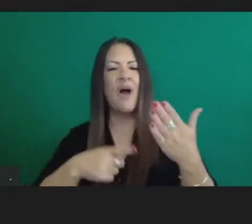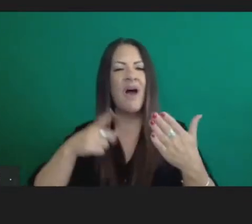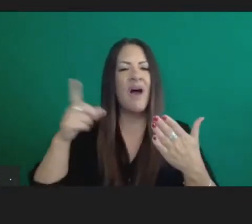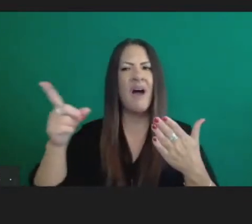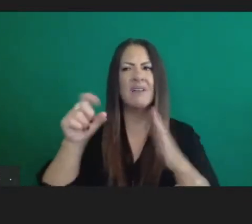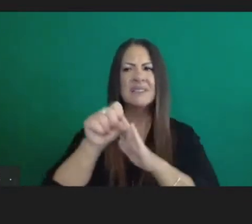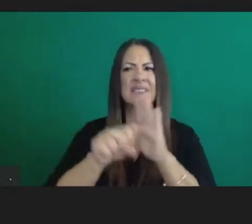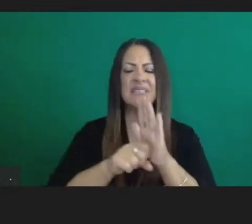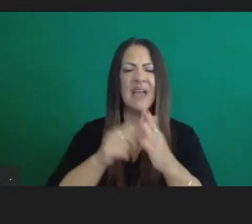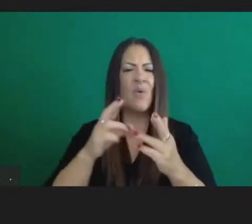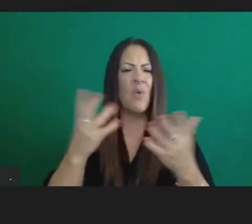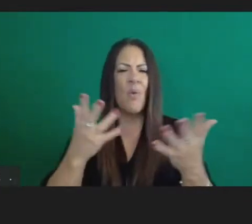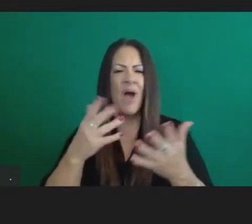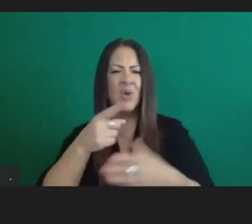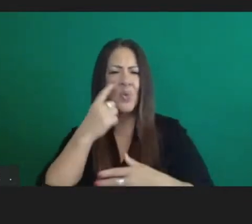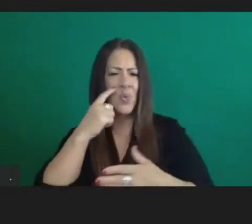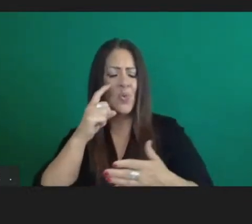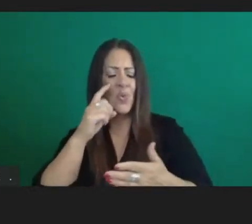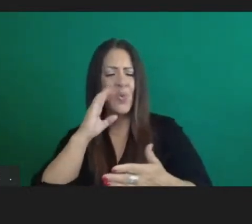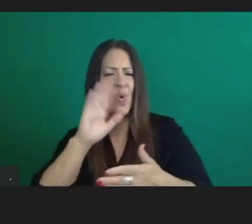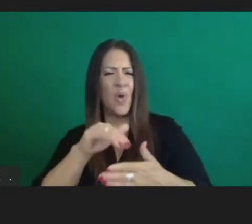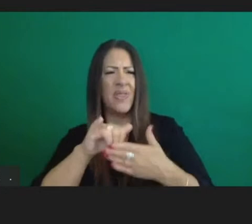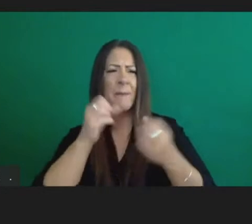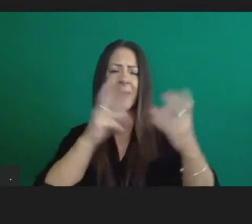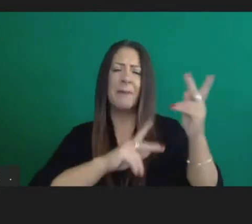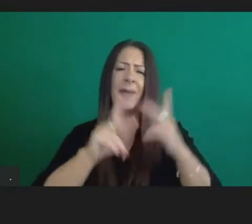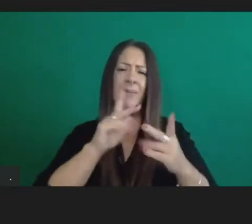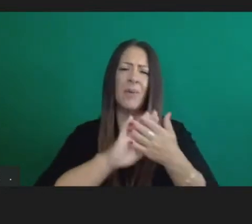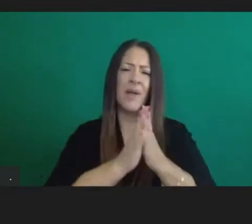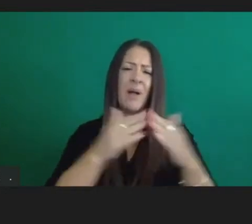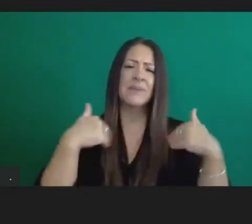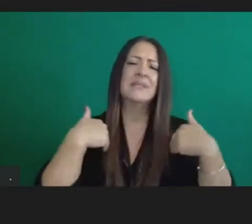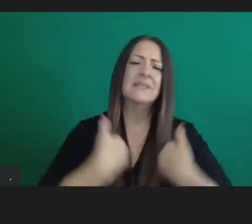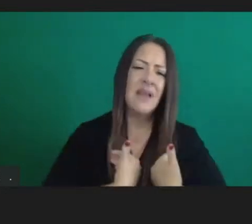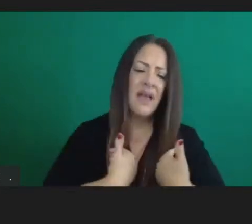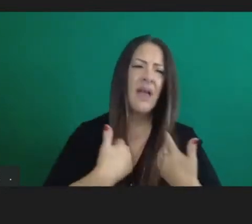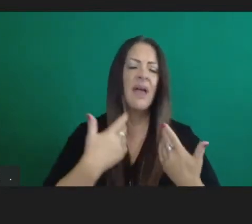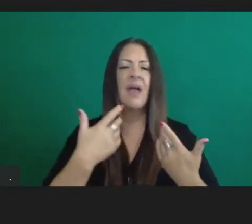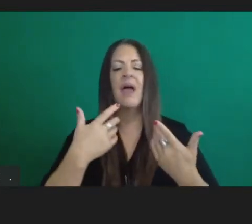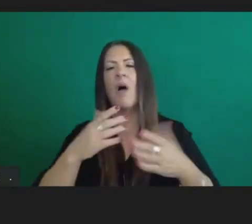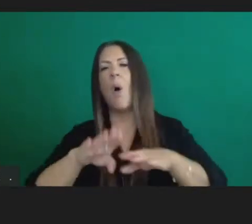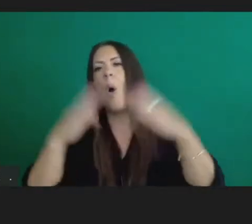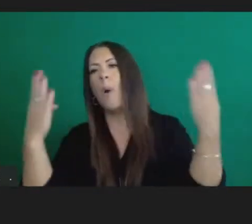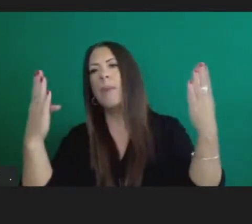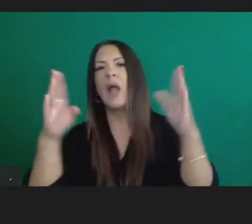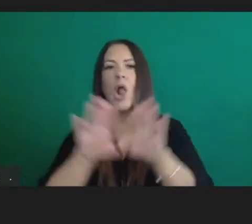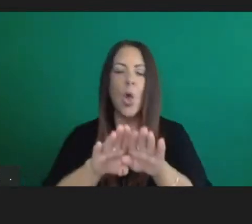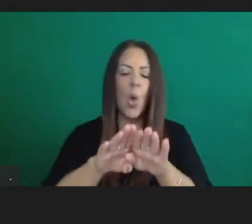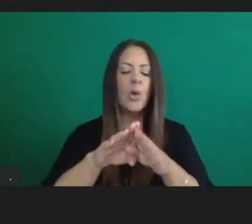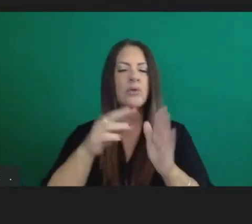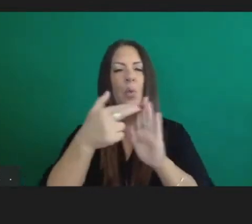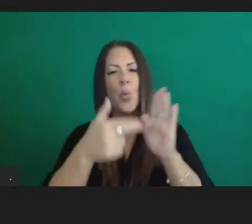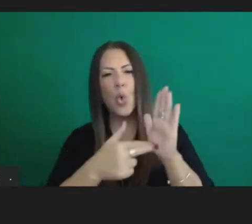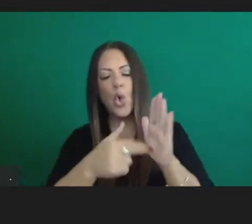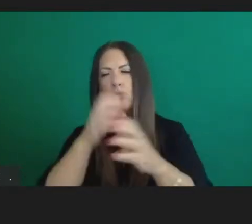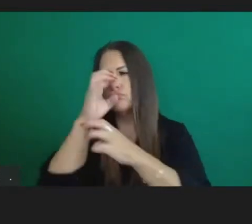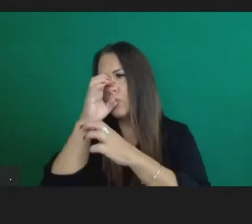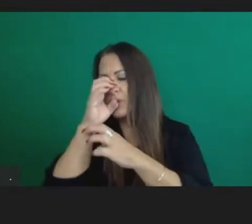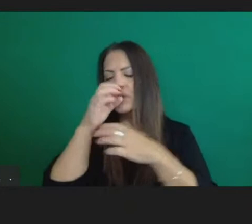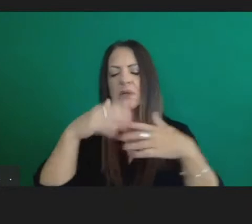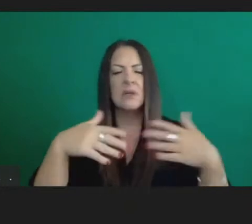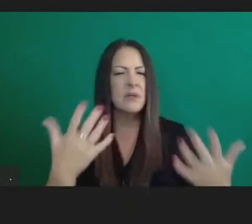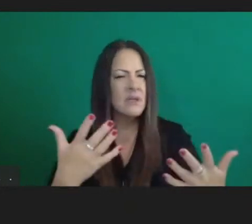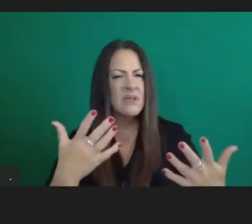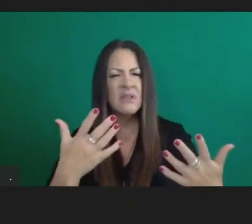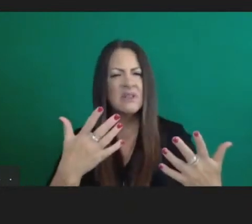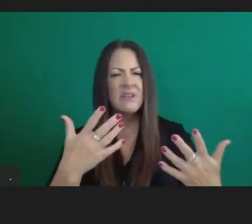an acknowledgement that people are getting fatigued with all the, you know, reopening and closing rules and restrictions. Is it perhaps a